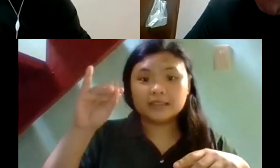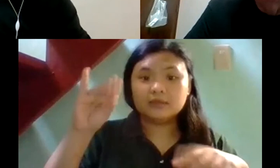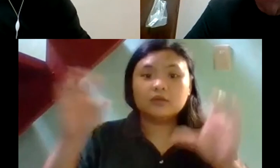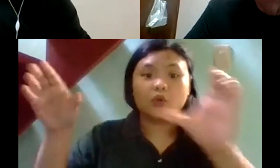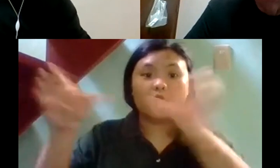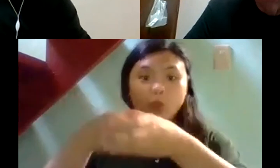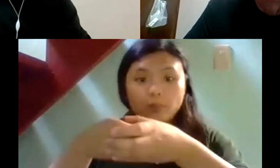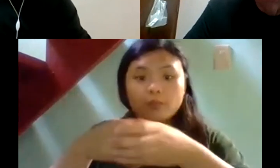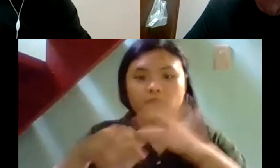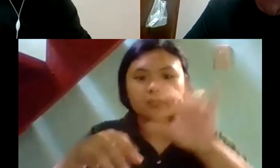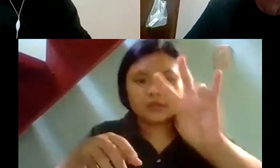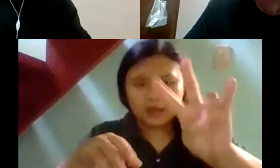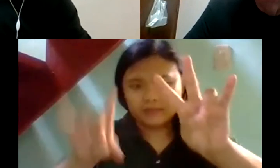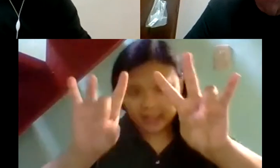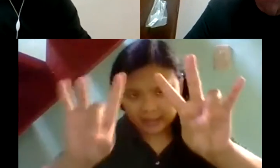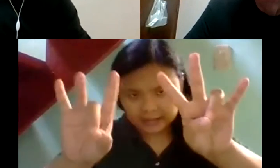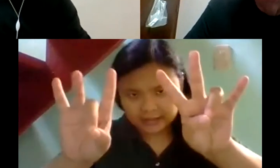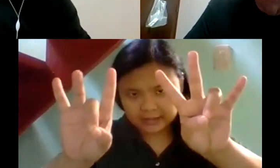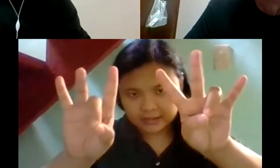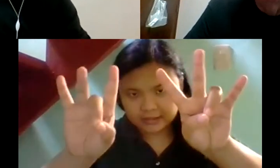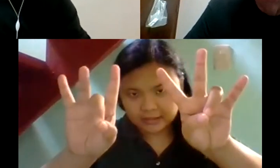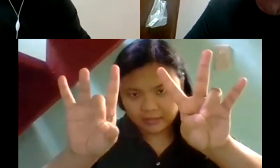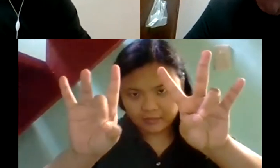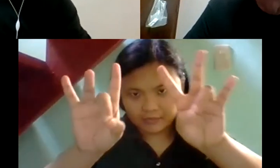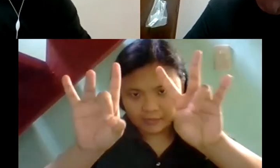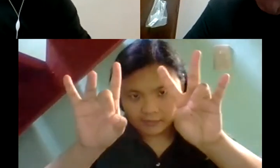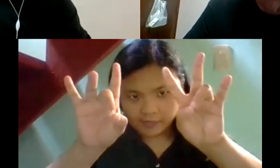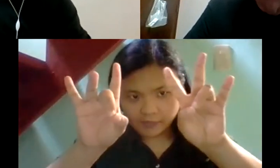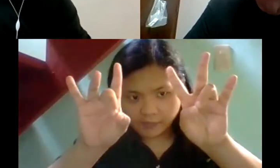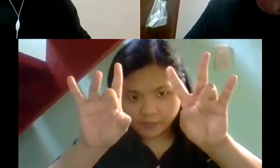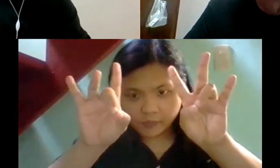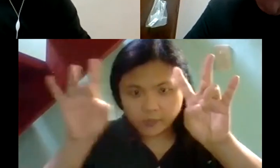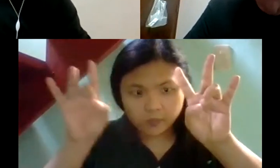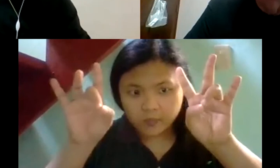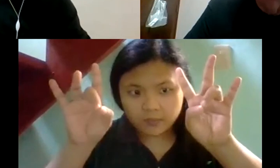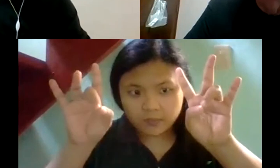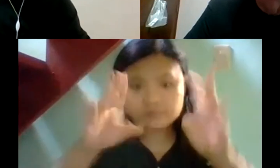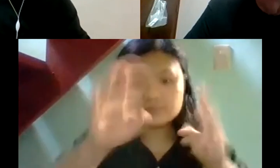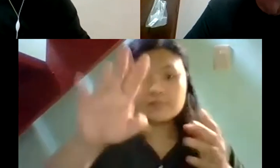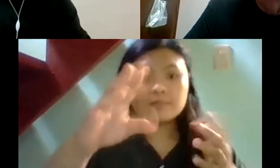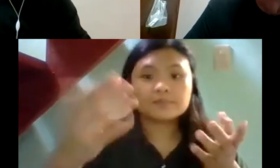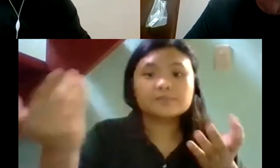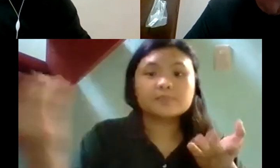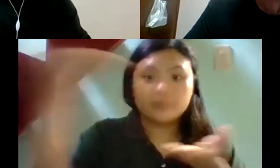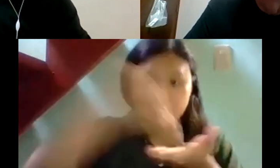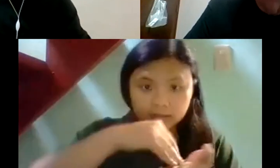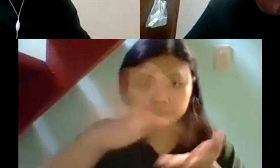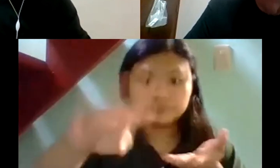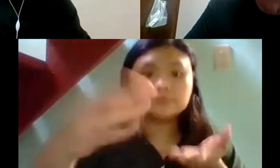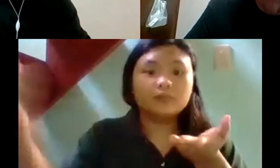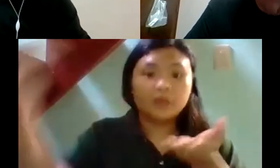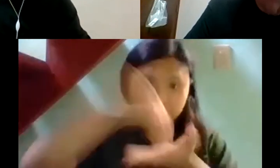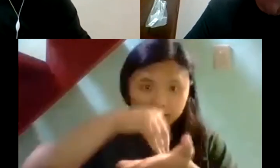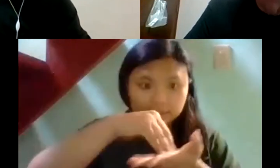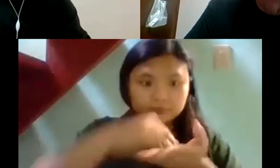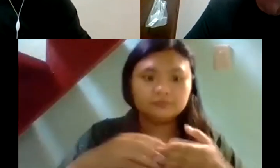My Yami's group can do 7 and 8. All right. And